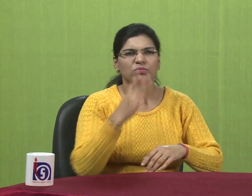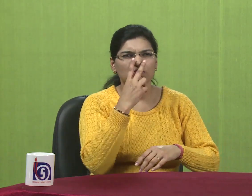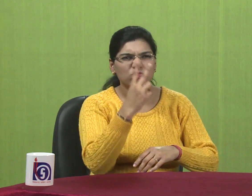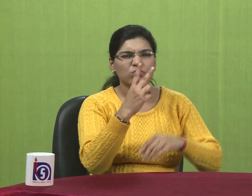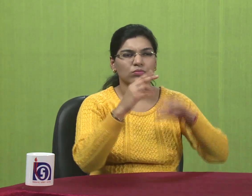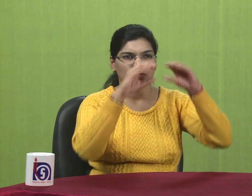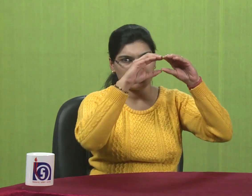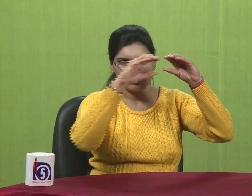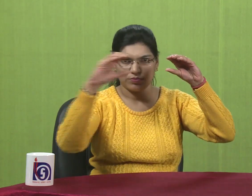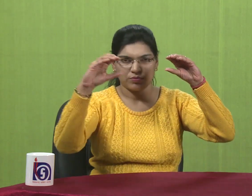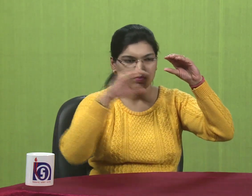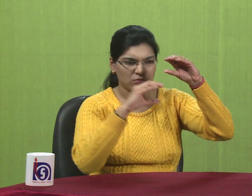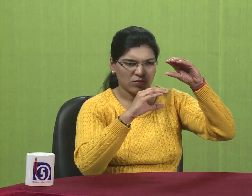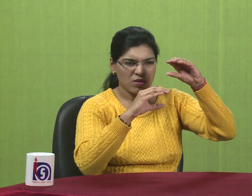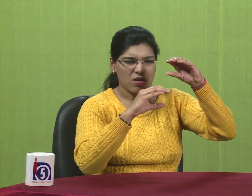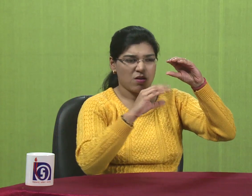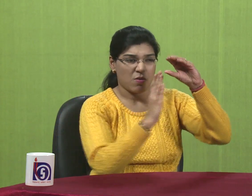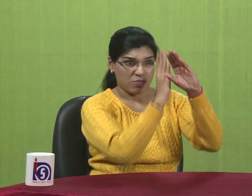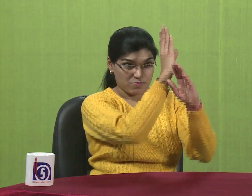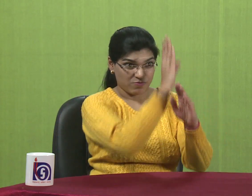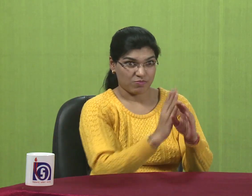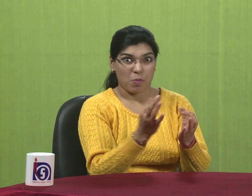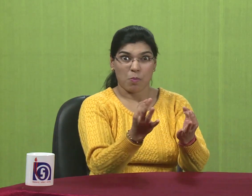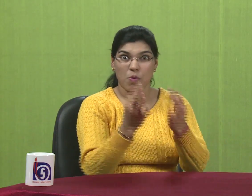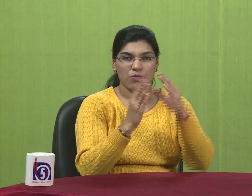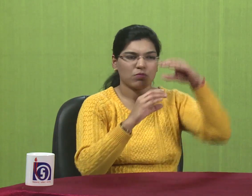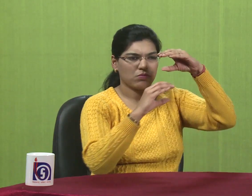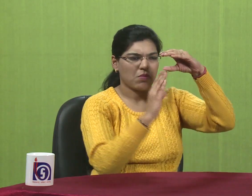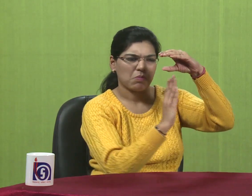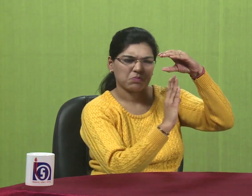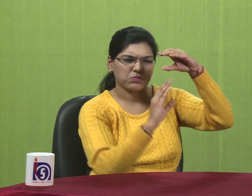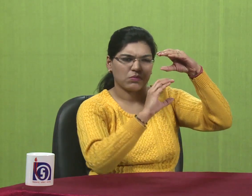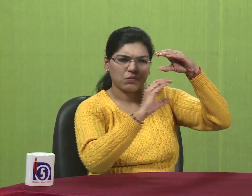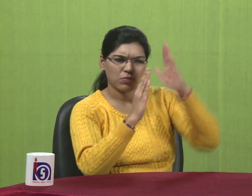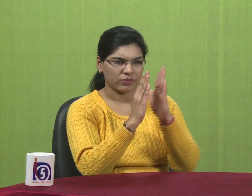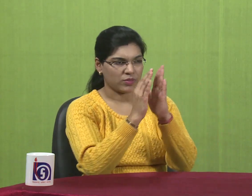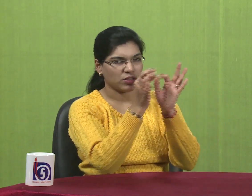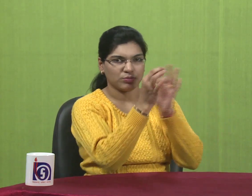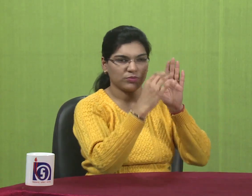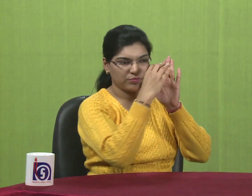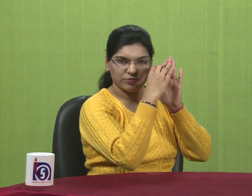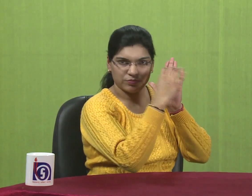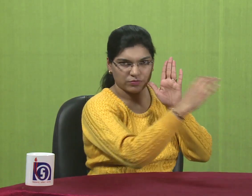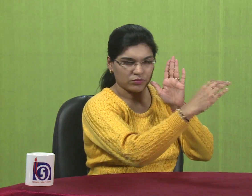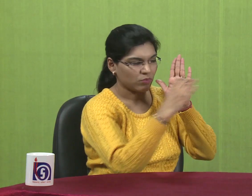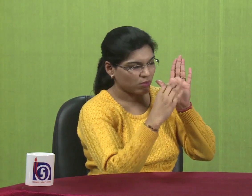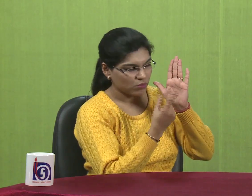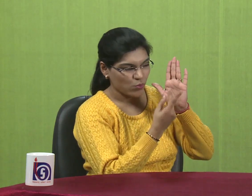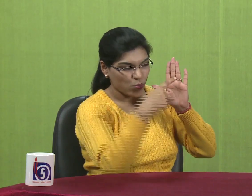Increase indent, that is move inward. So you can select